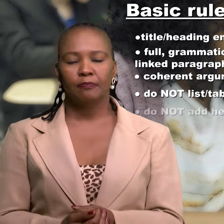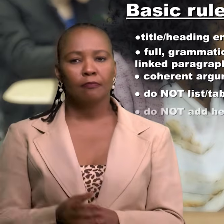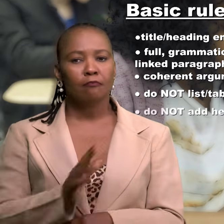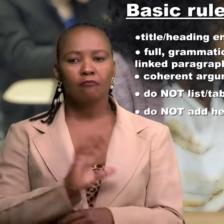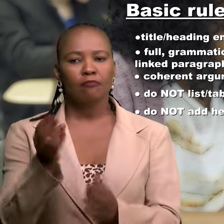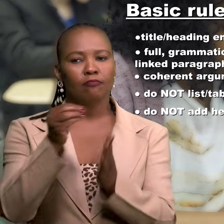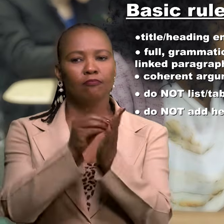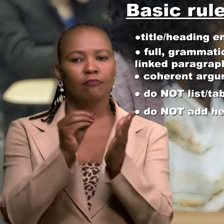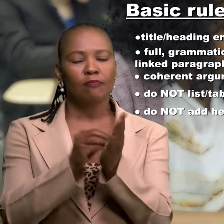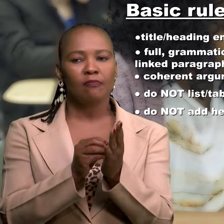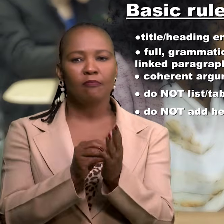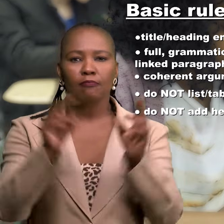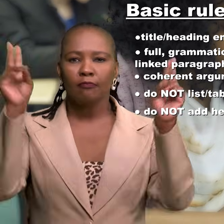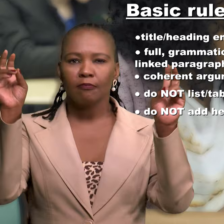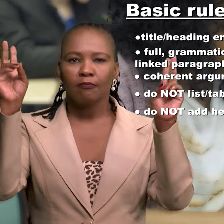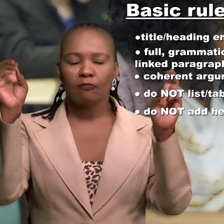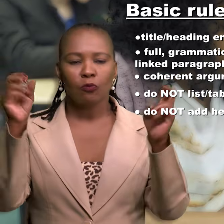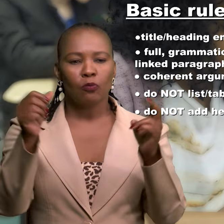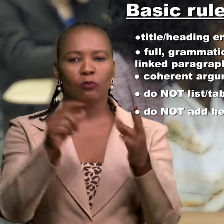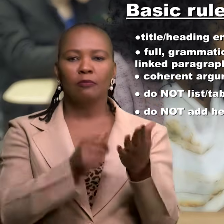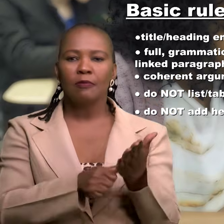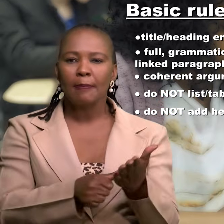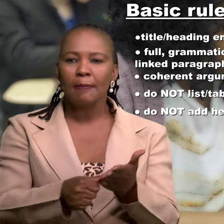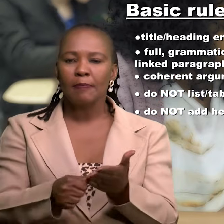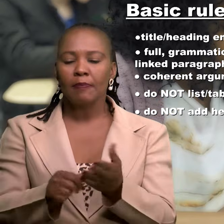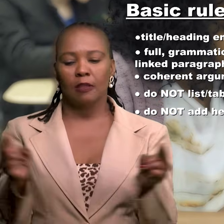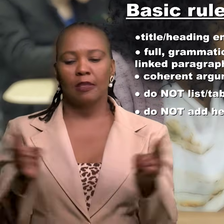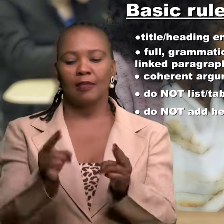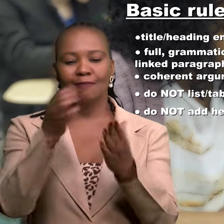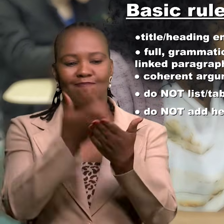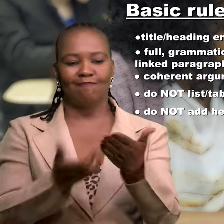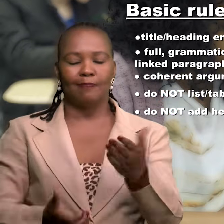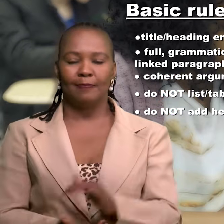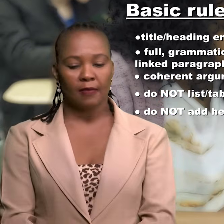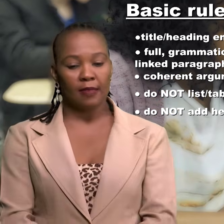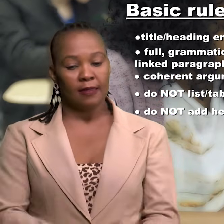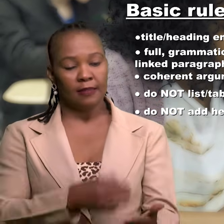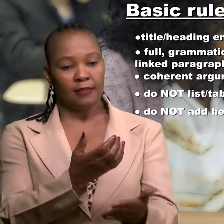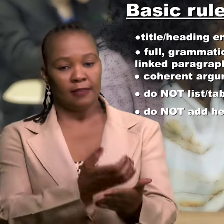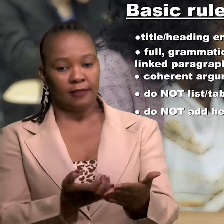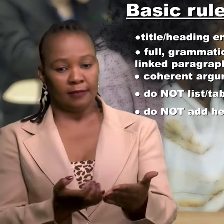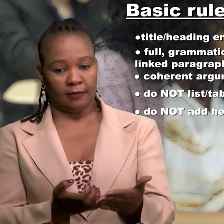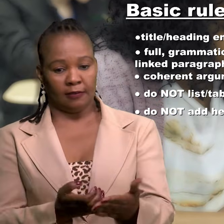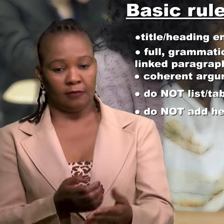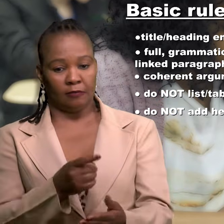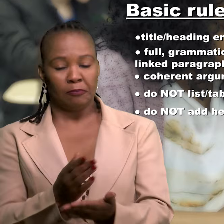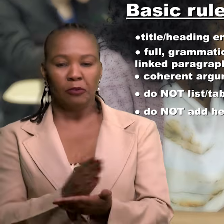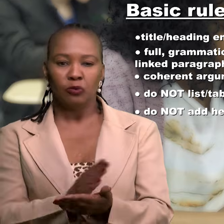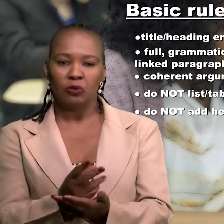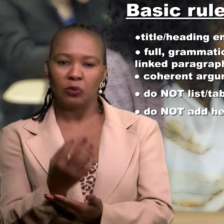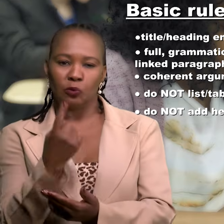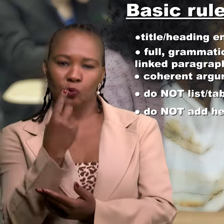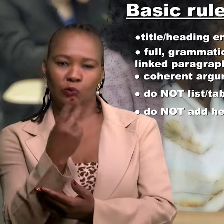Do not add any headings or numbering within the short essay. The essay is usually between 2 to 3 pages in